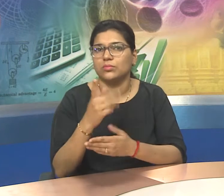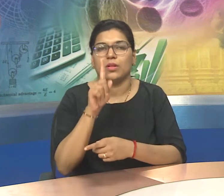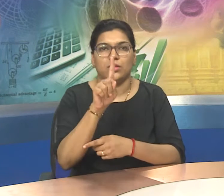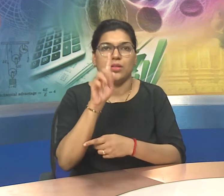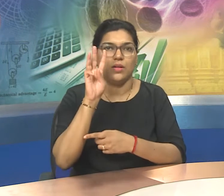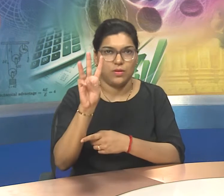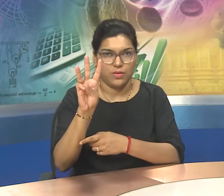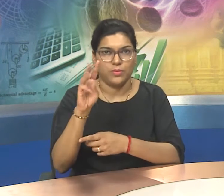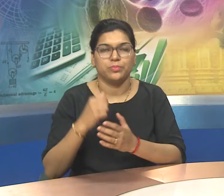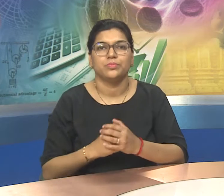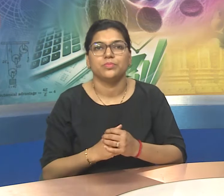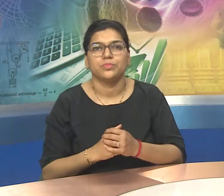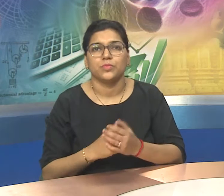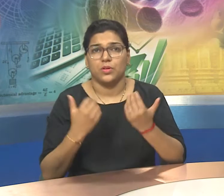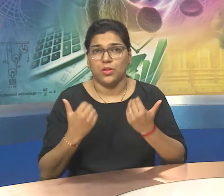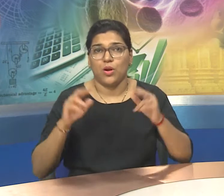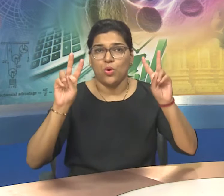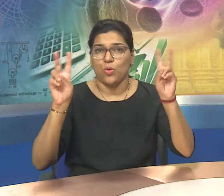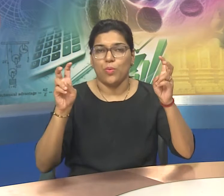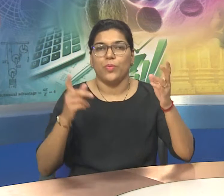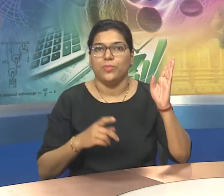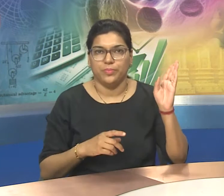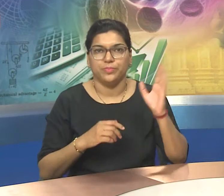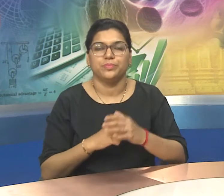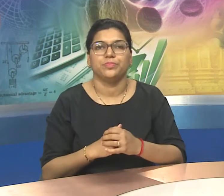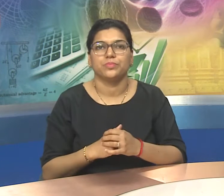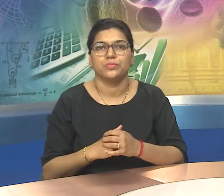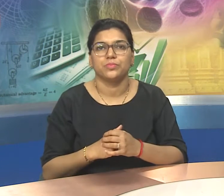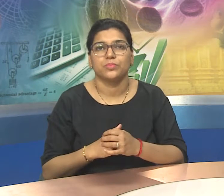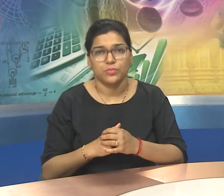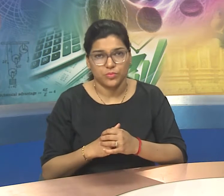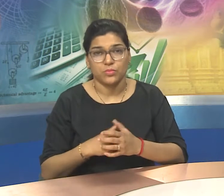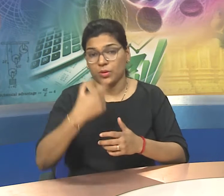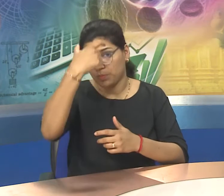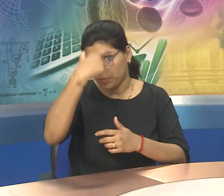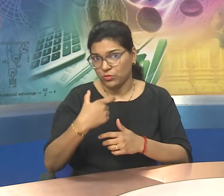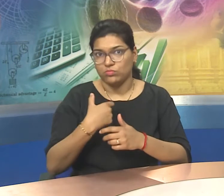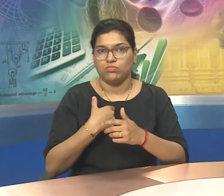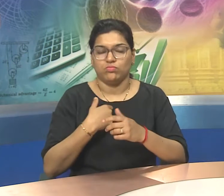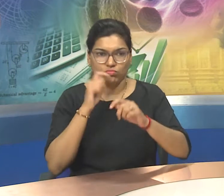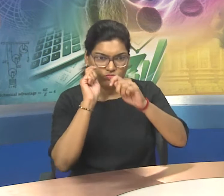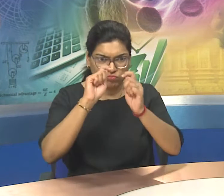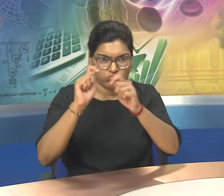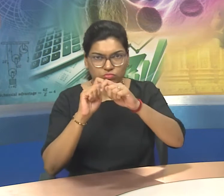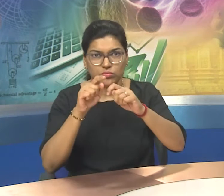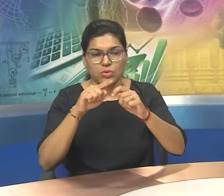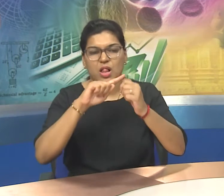do is 13. Subject code number is 202. Lesson name you can see on the